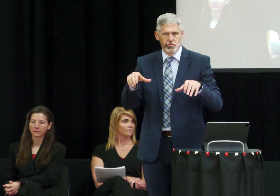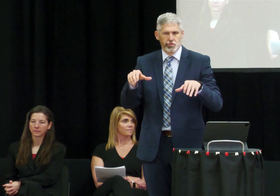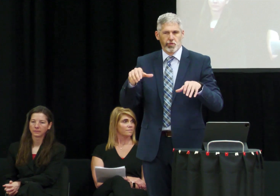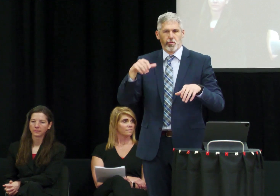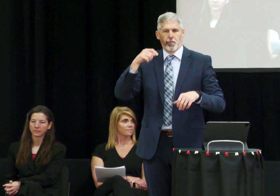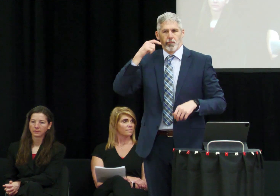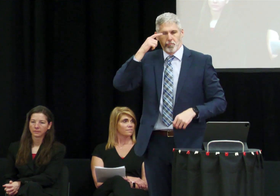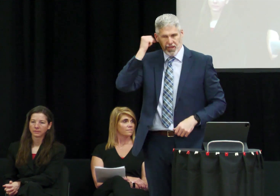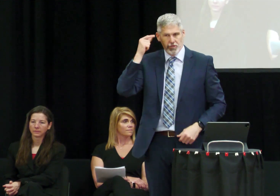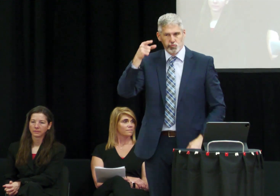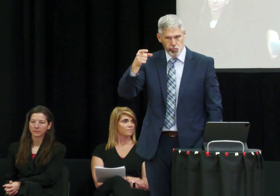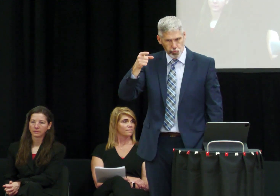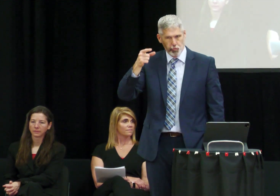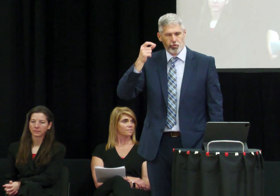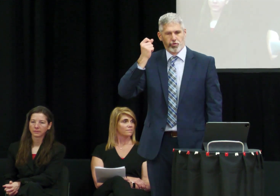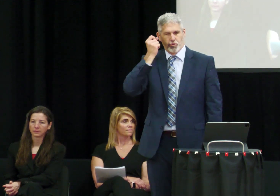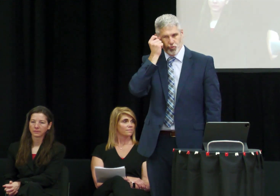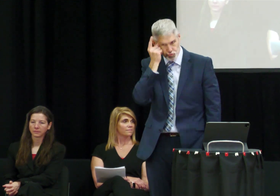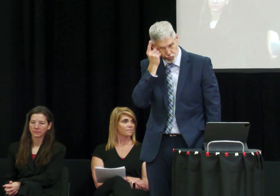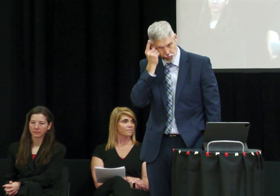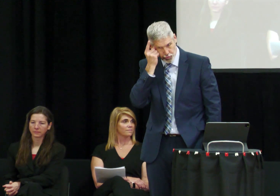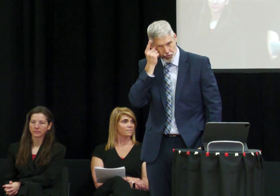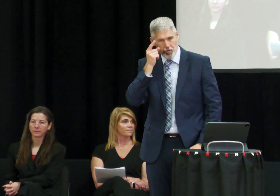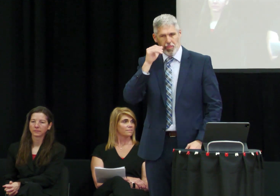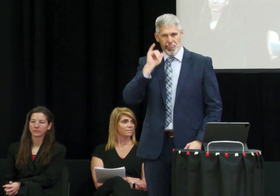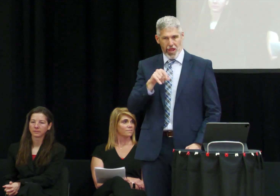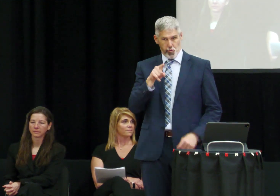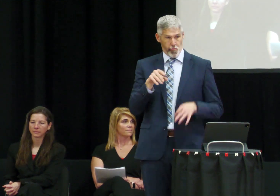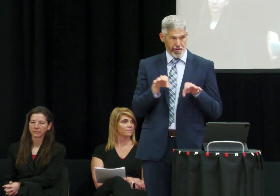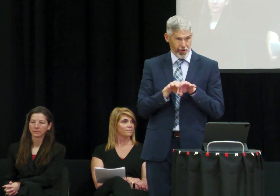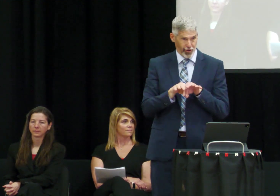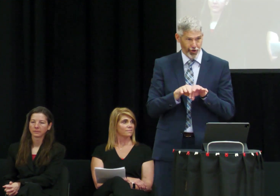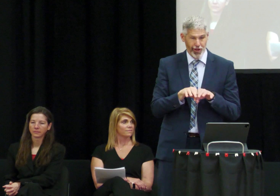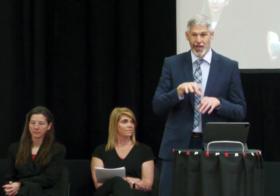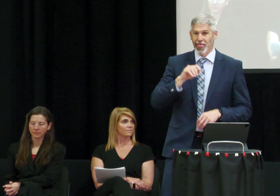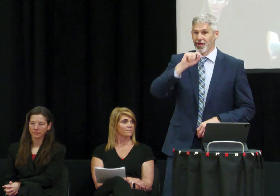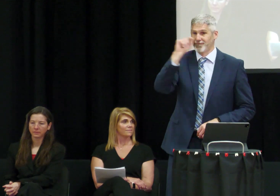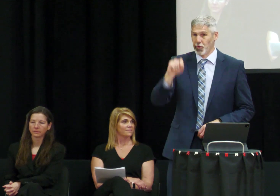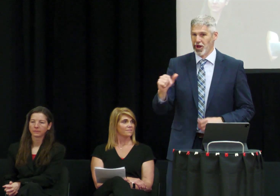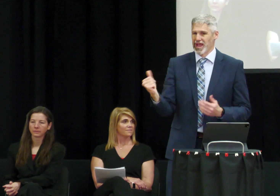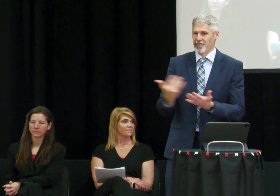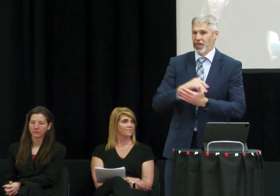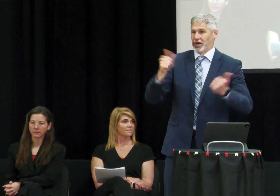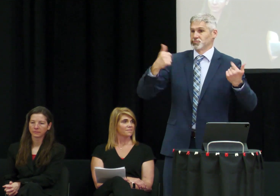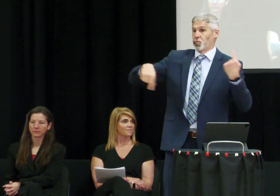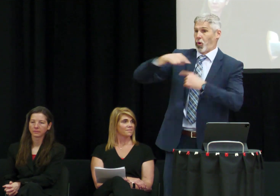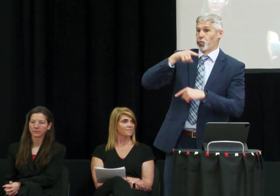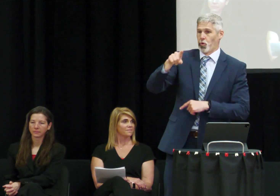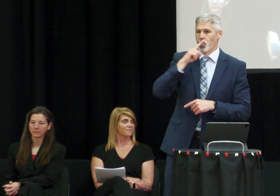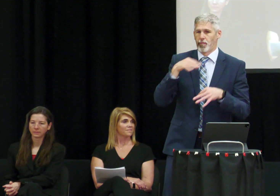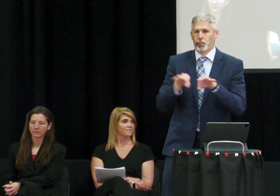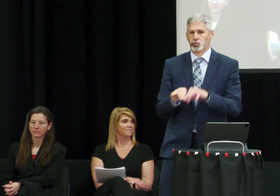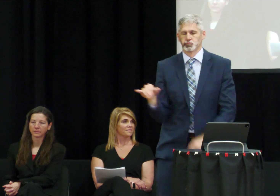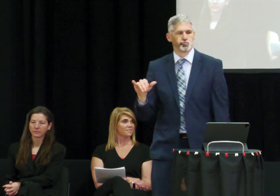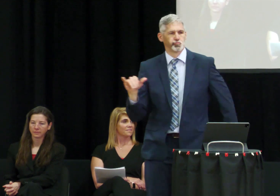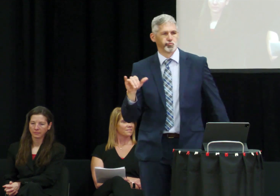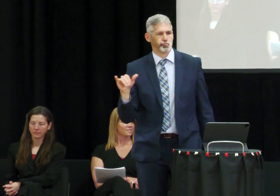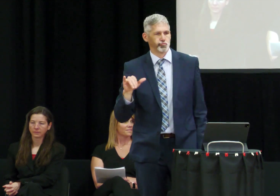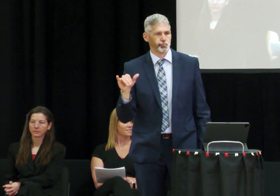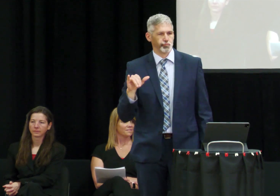stuff. Take action on those things because you understand that you matter and therefore everything else around you